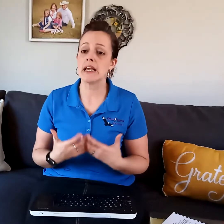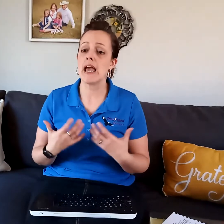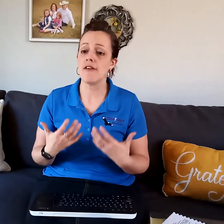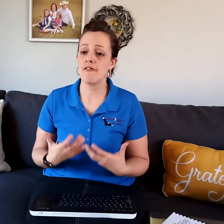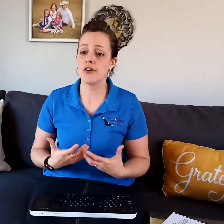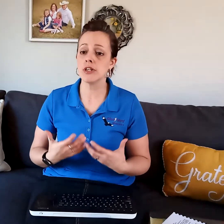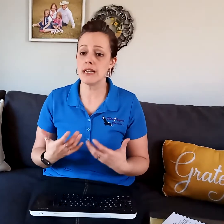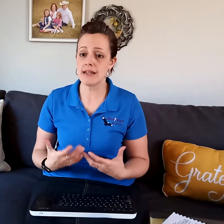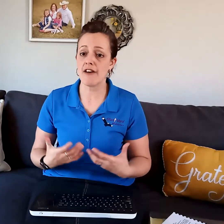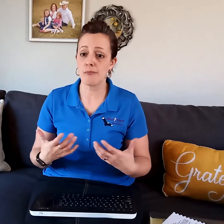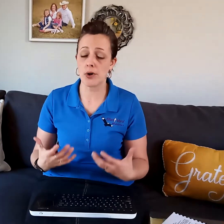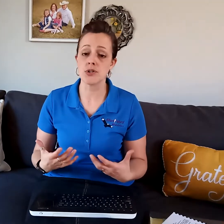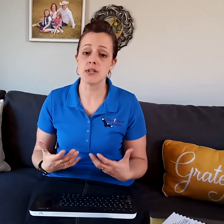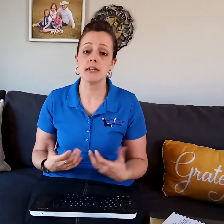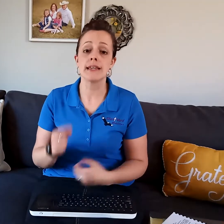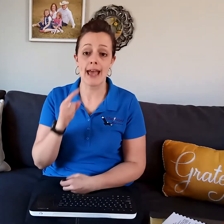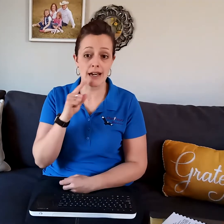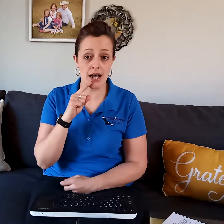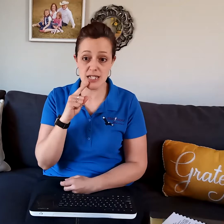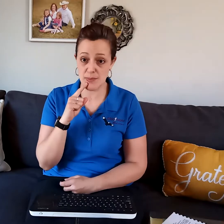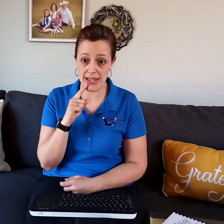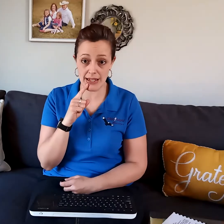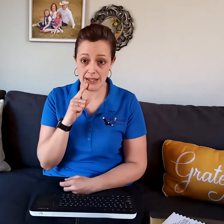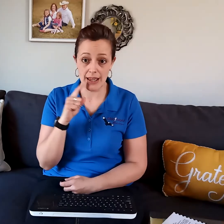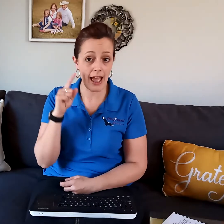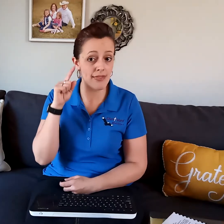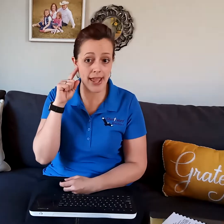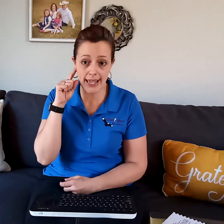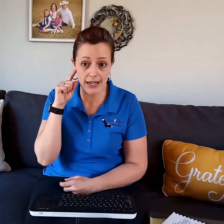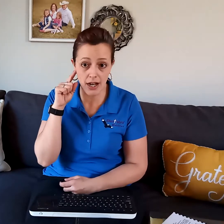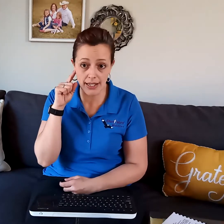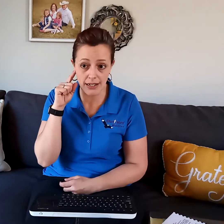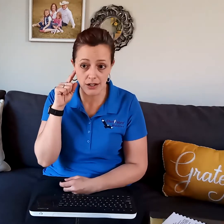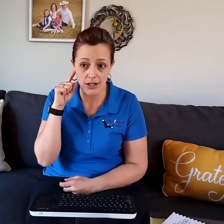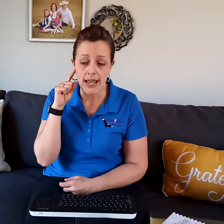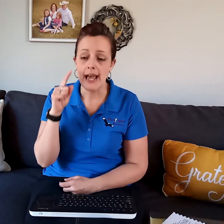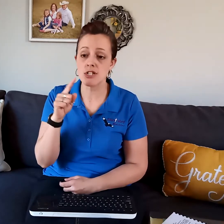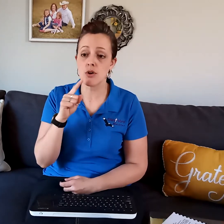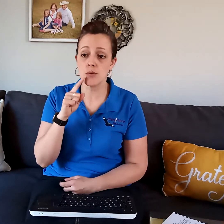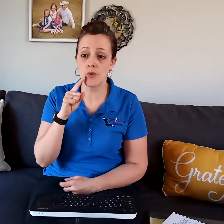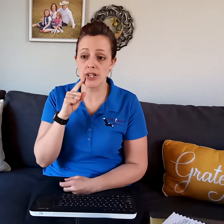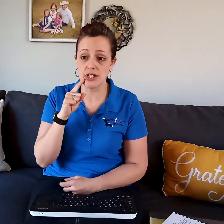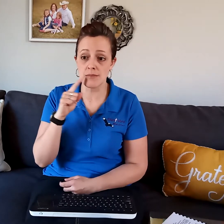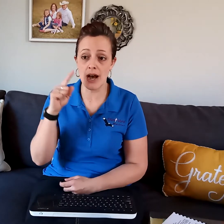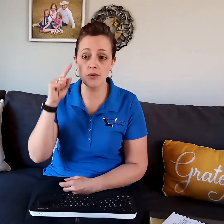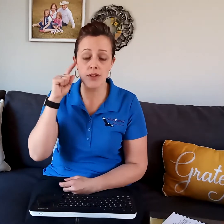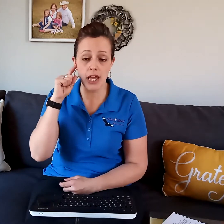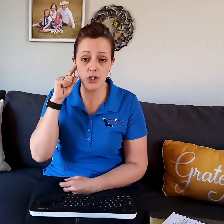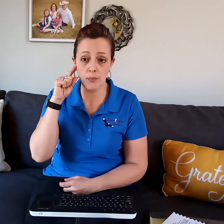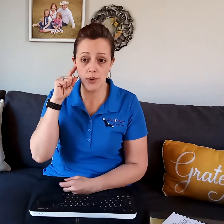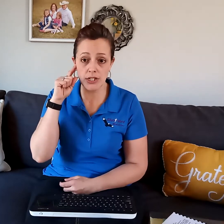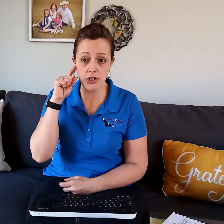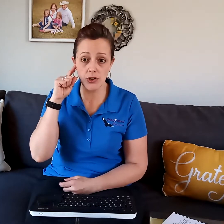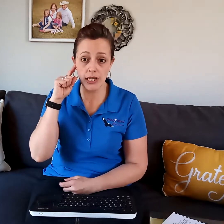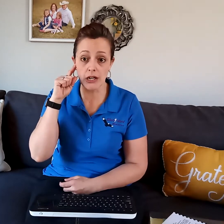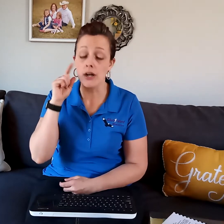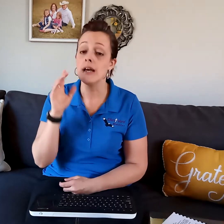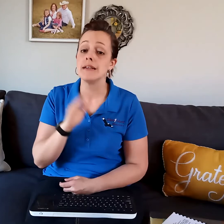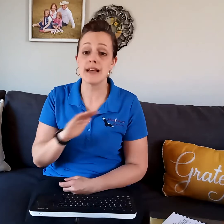a fully deaf person cannot speak and they cannot hear. And so you point to your mouth and you point to your ear. Doesn't